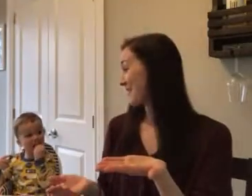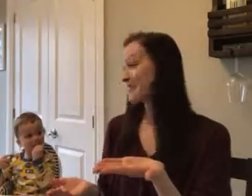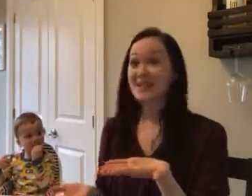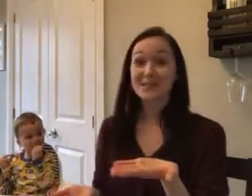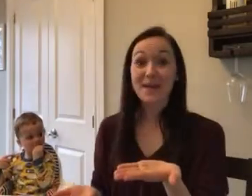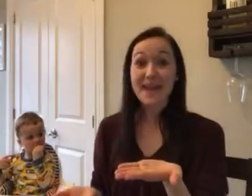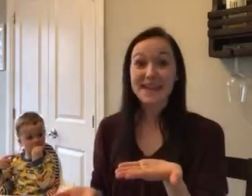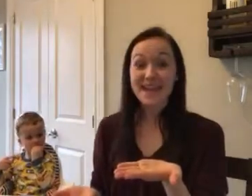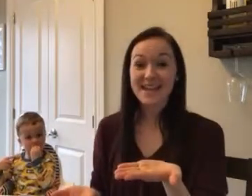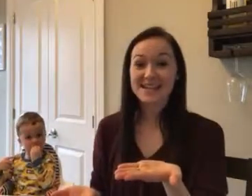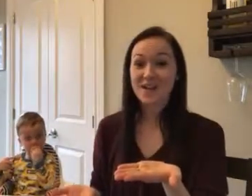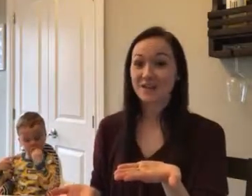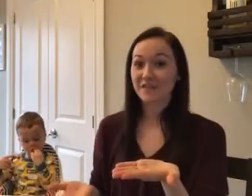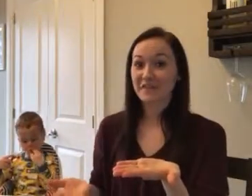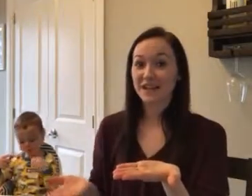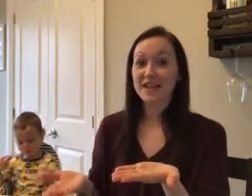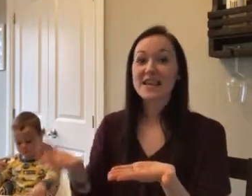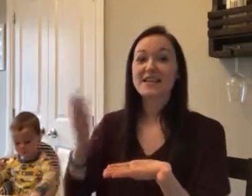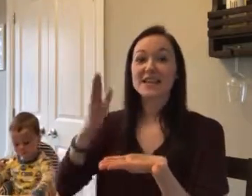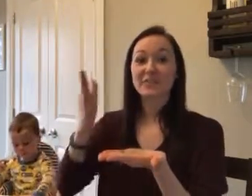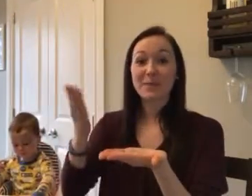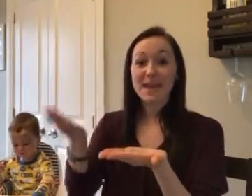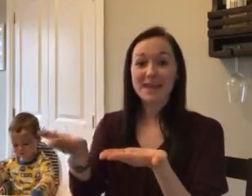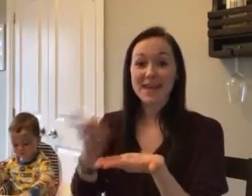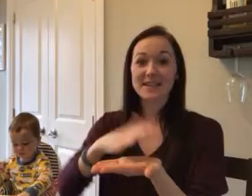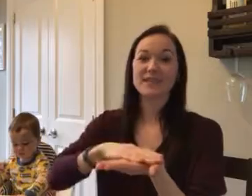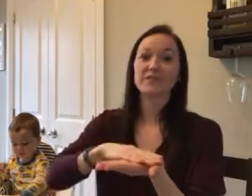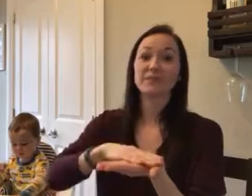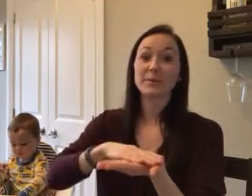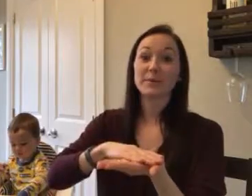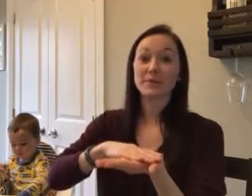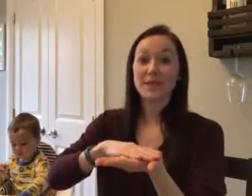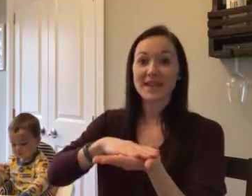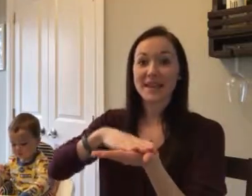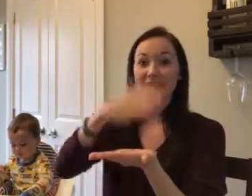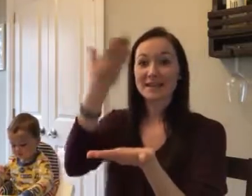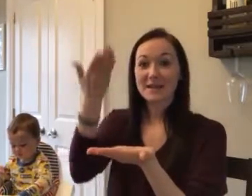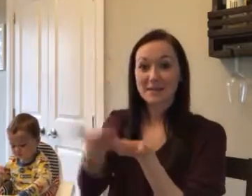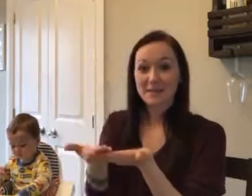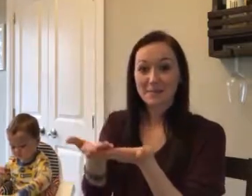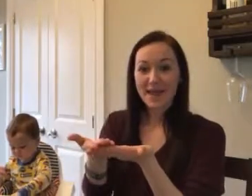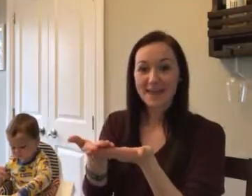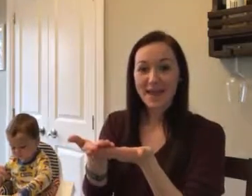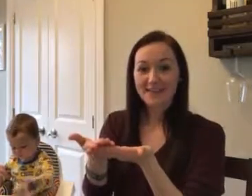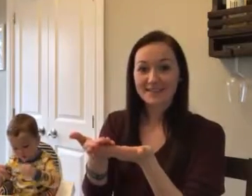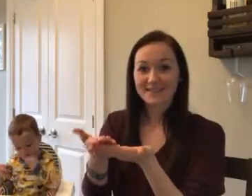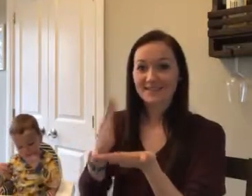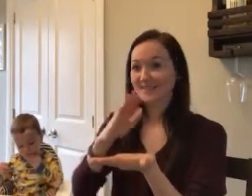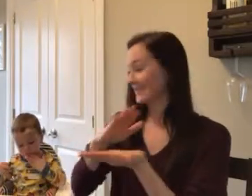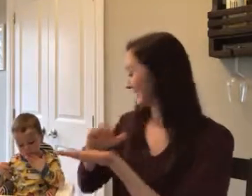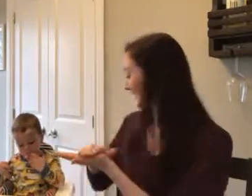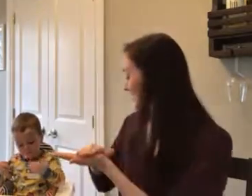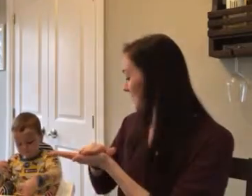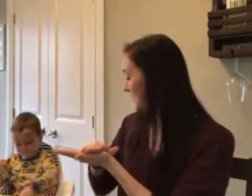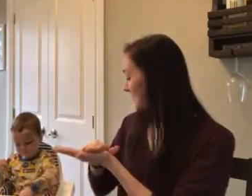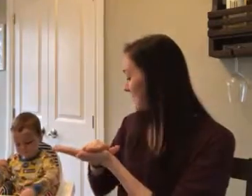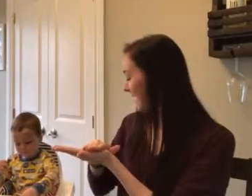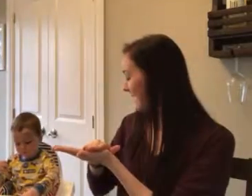We made some pancakes, our favorite. The sign for pancake is like you're flipping over a pancake. Pancake. Did you eat all the